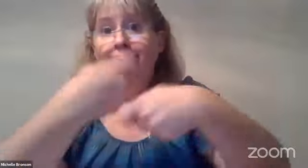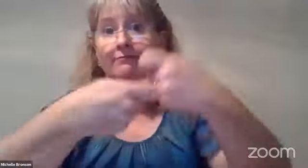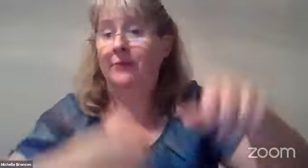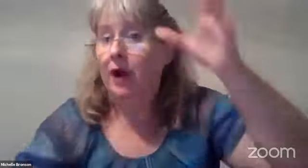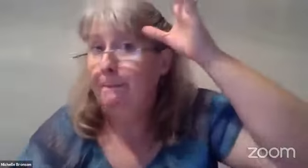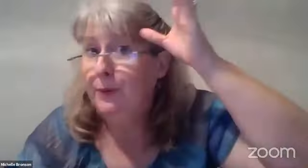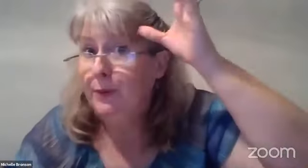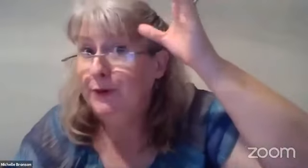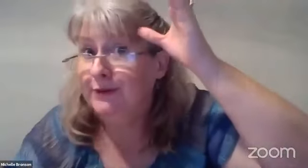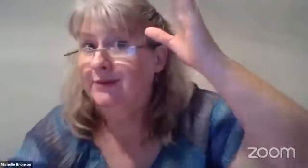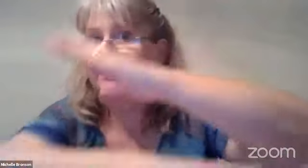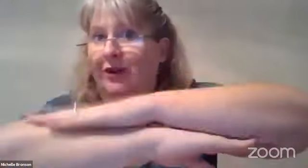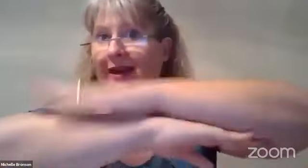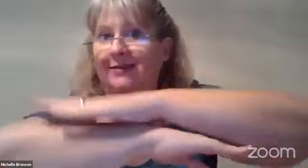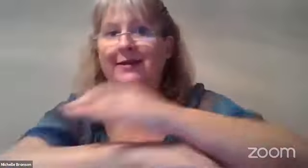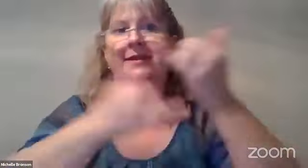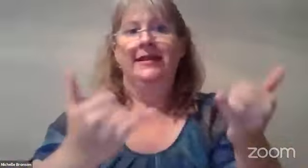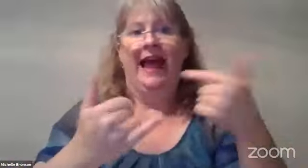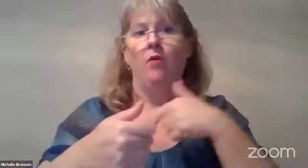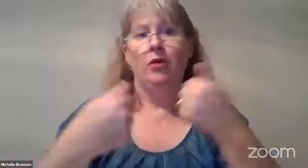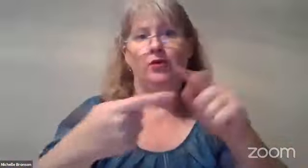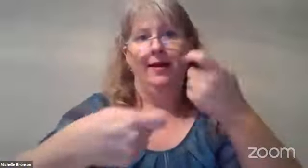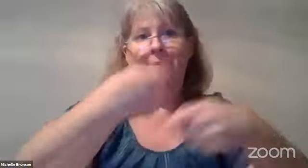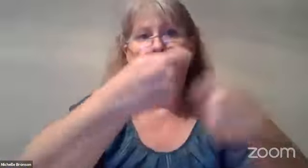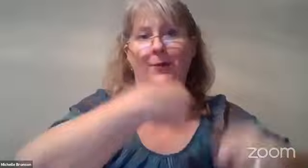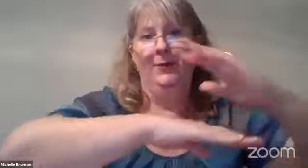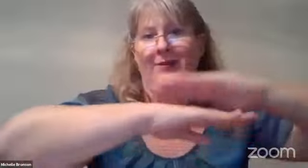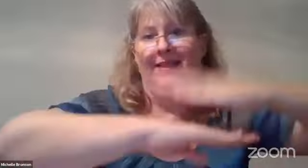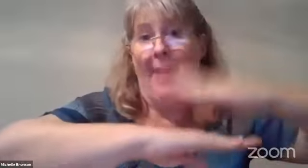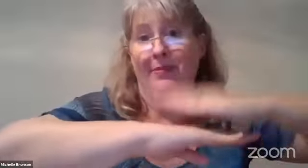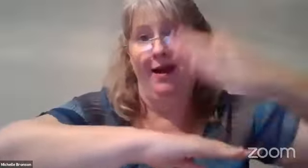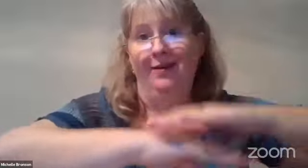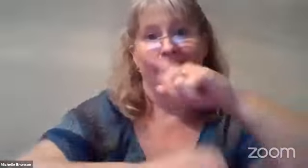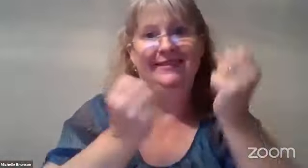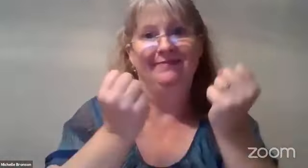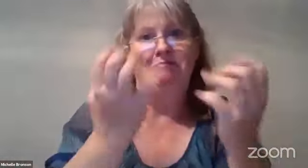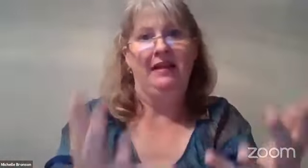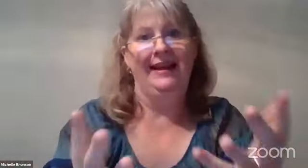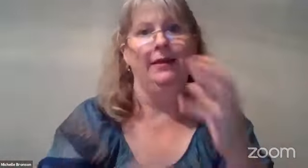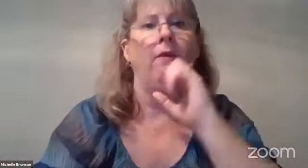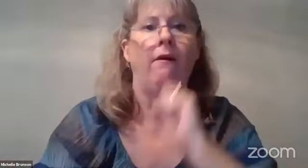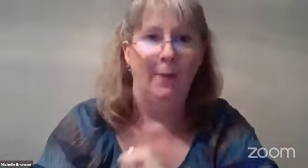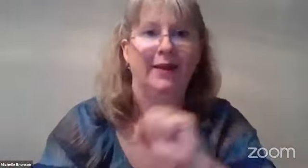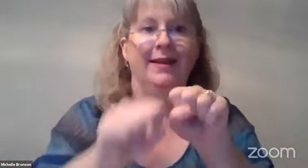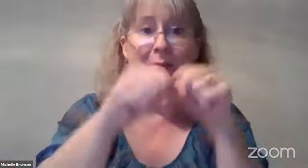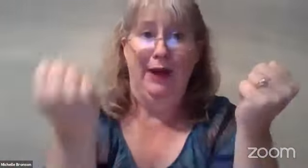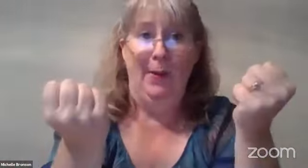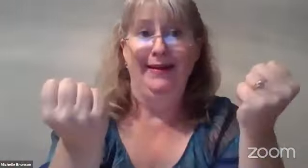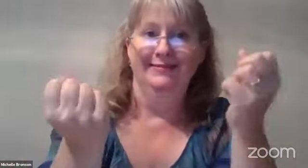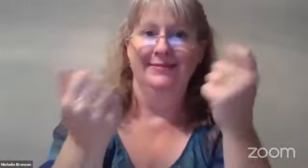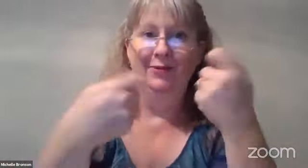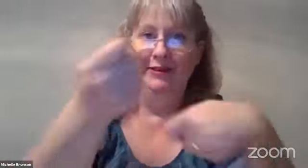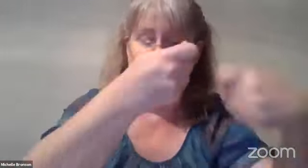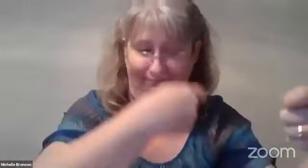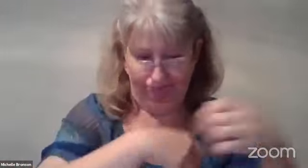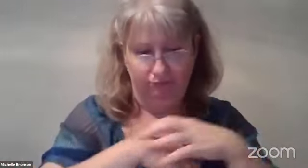laptops. Like Steve mentioned, we had updated software and hardware that needs to be had. So a